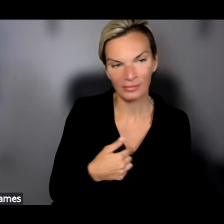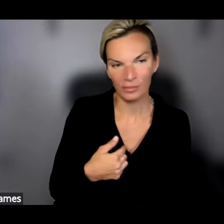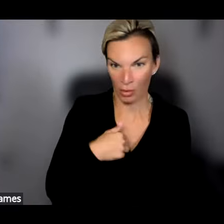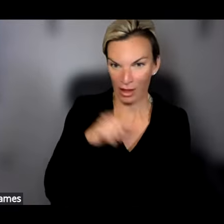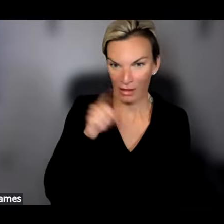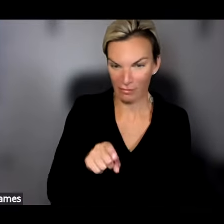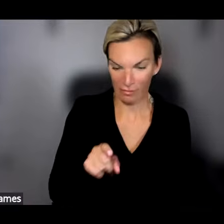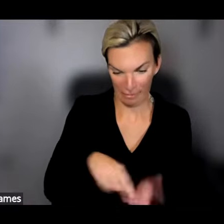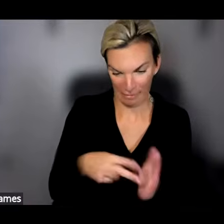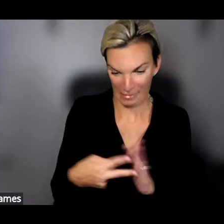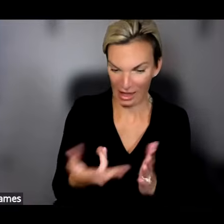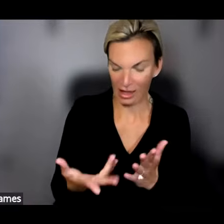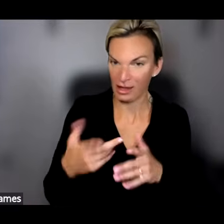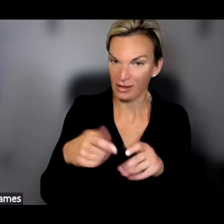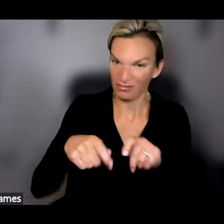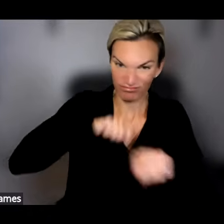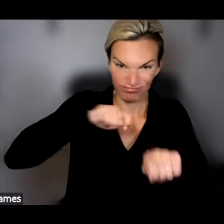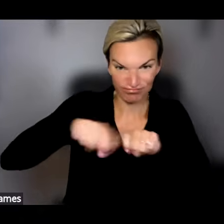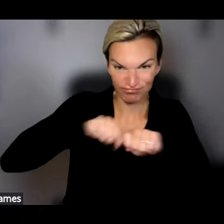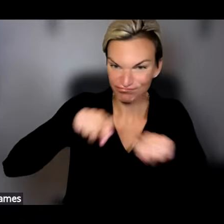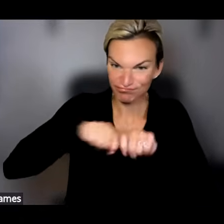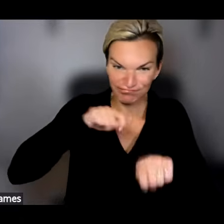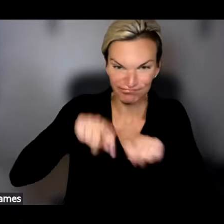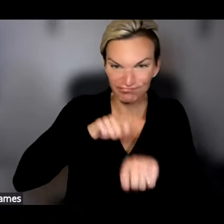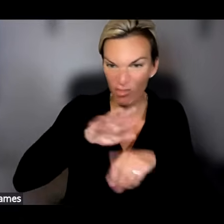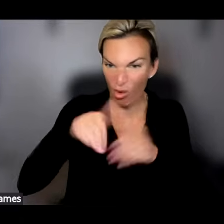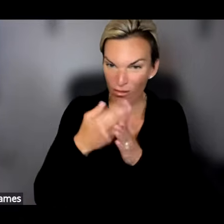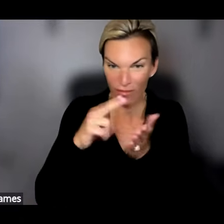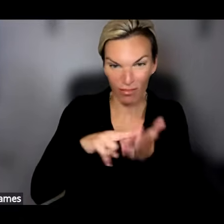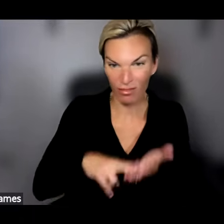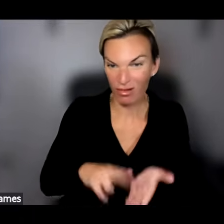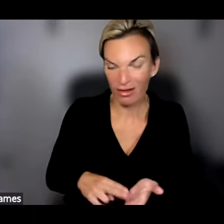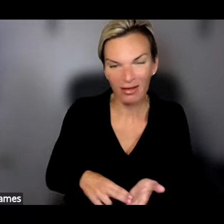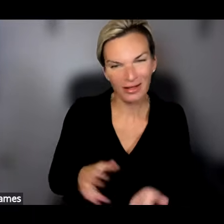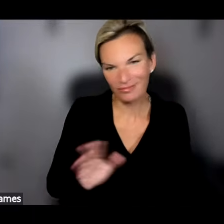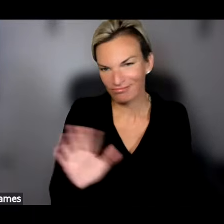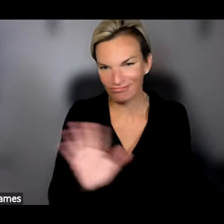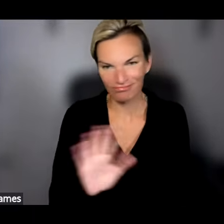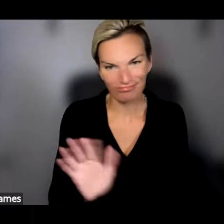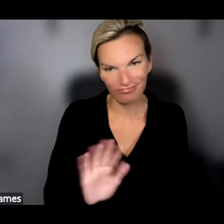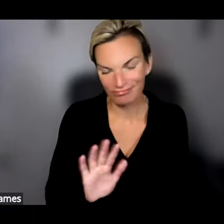we have evidence that those petitions were not signed by the person who